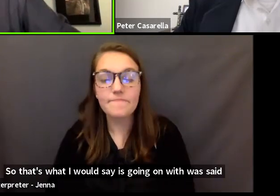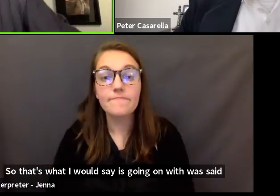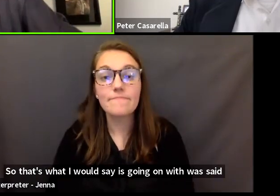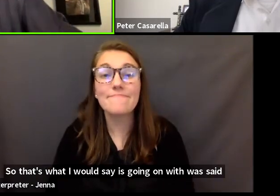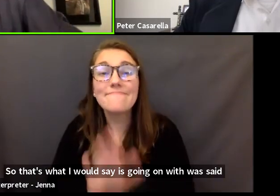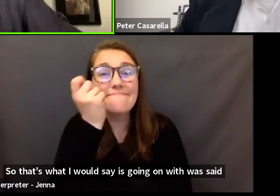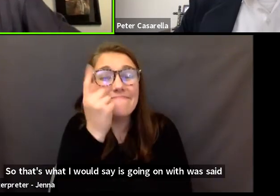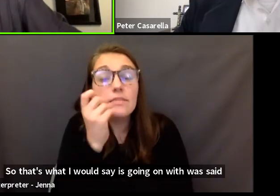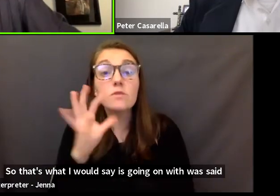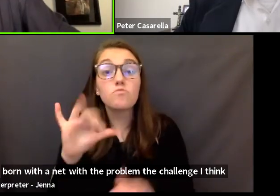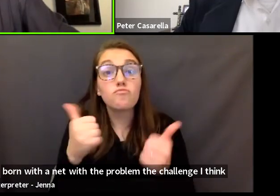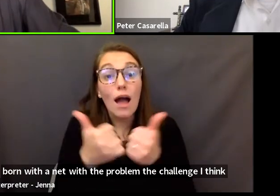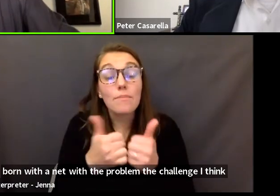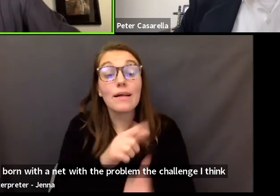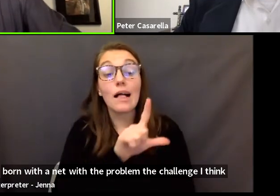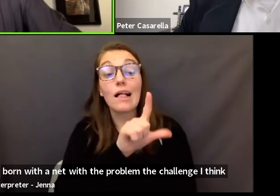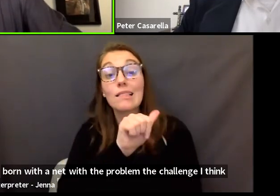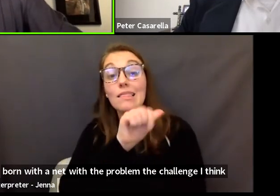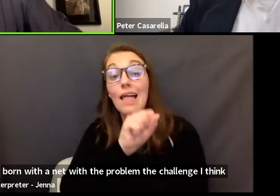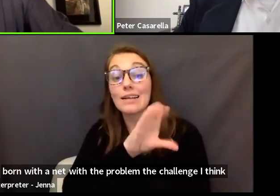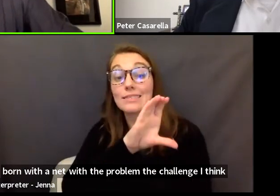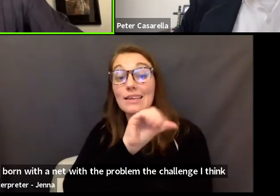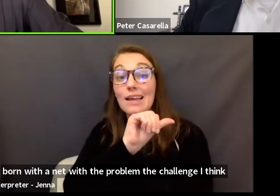think here is Las Casas's response.